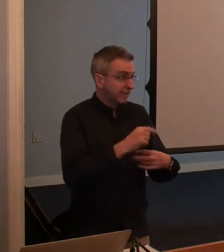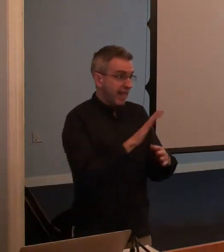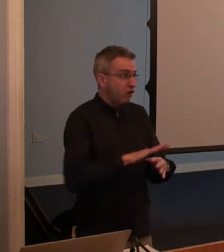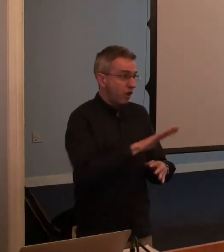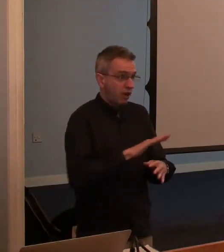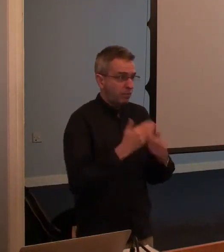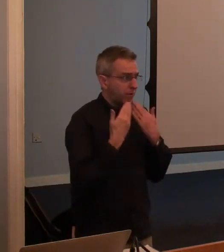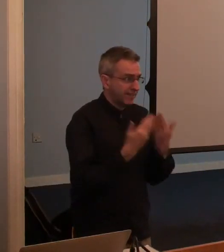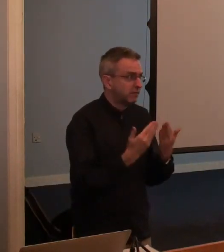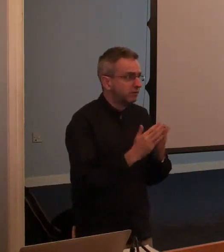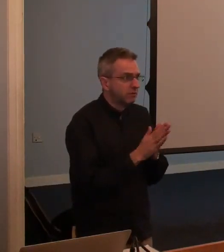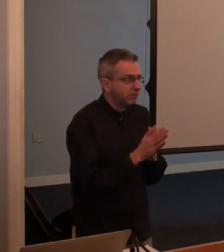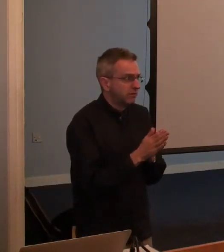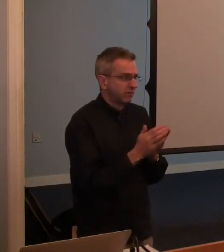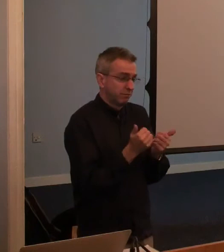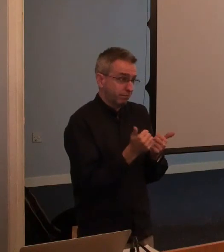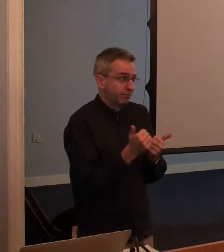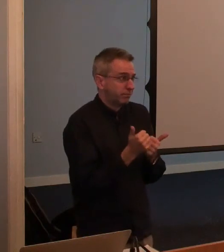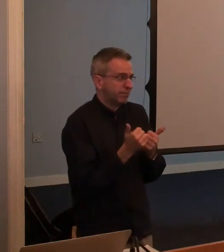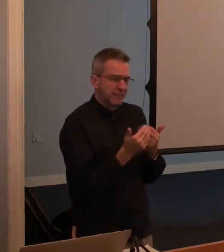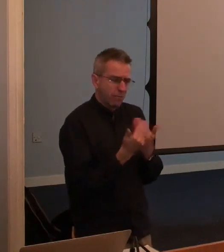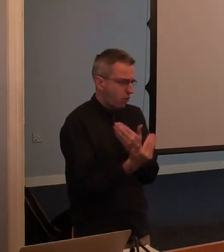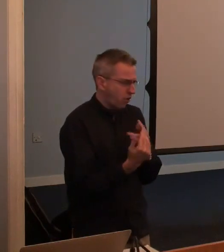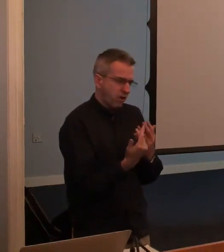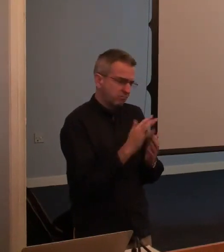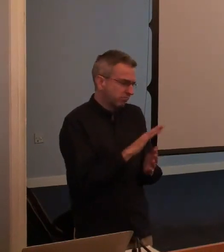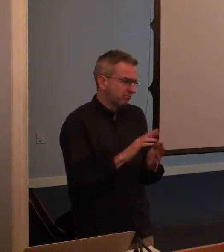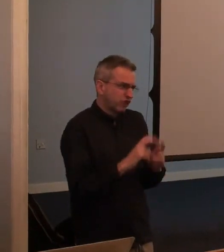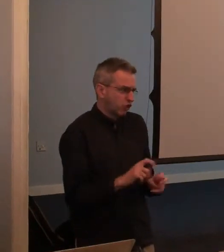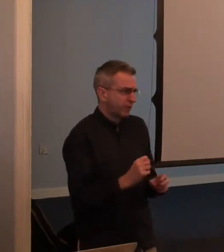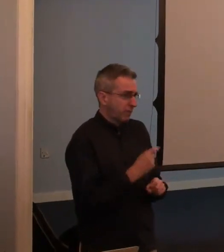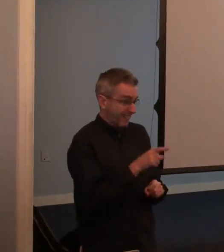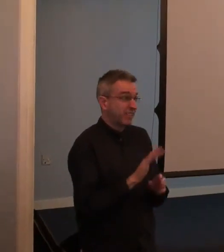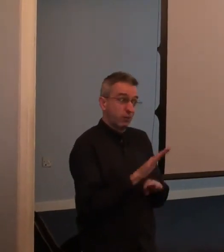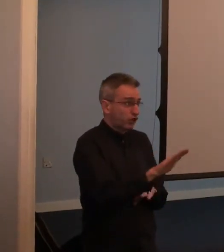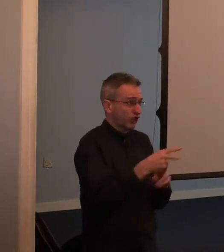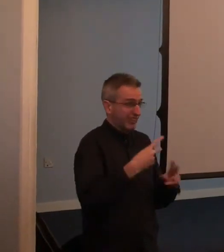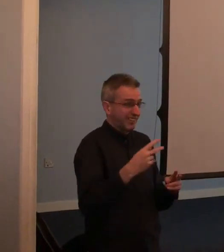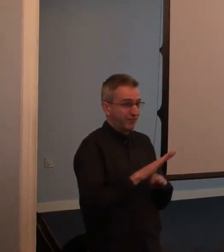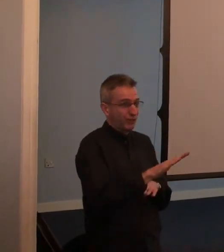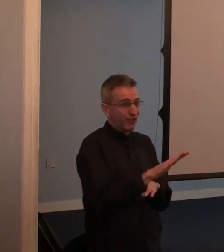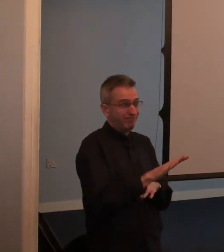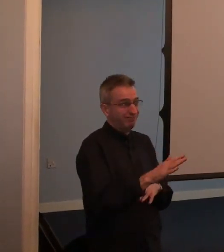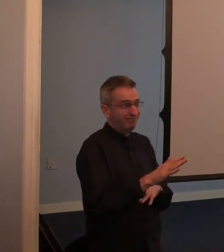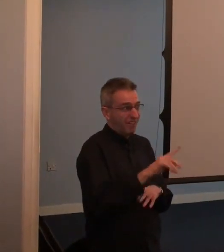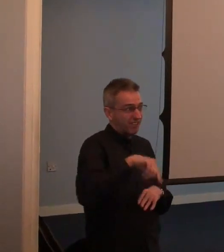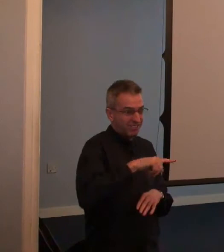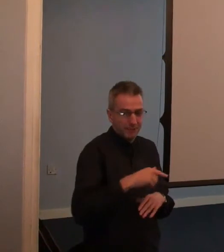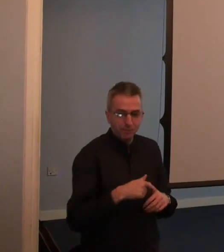And if you're interested in this topic, please, please have a look at it. There's lots of research being done in the future. And there will be